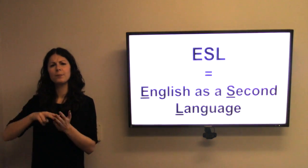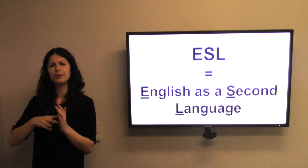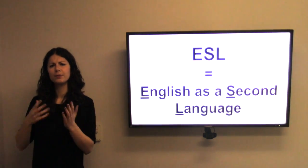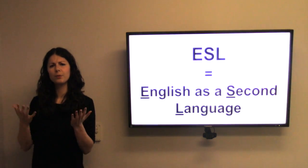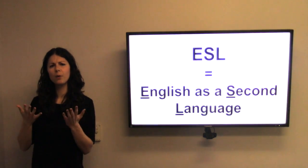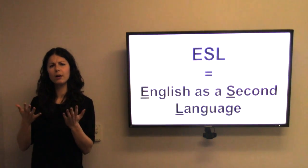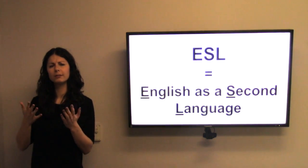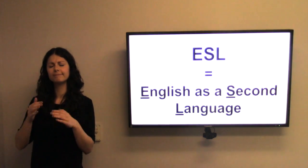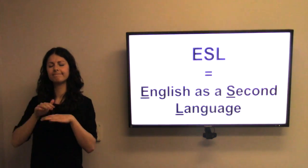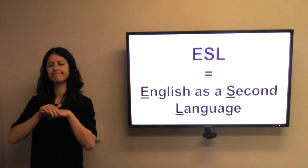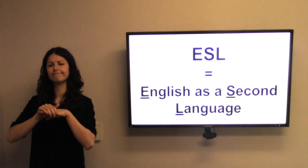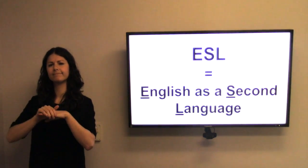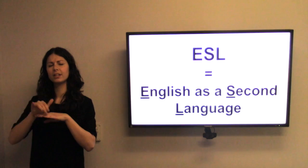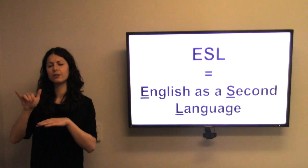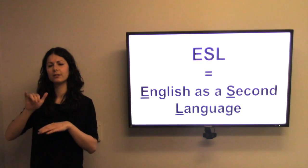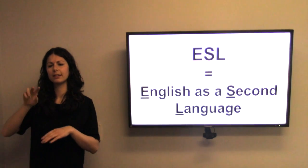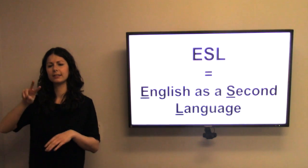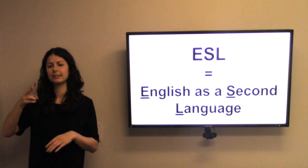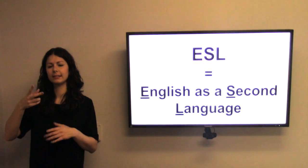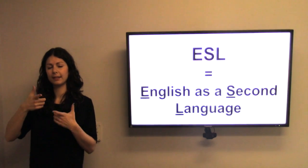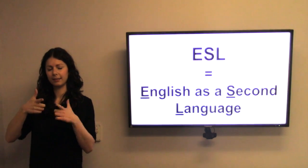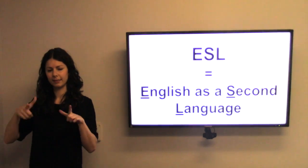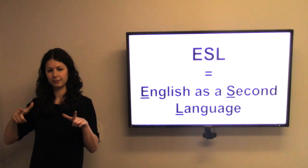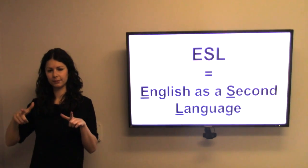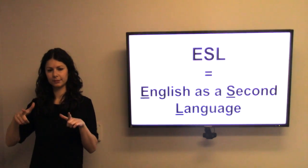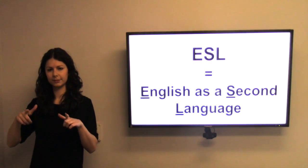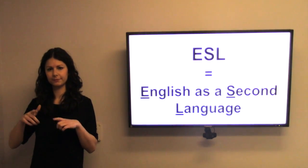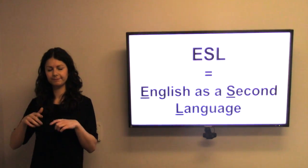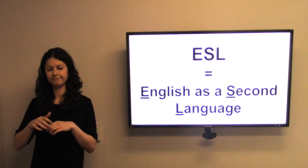ESL means English as a second language.